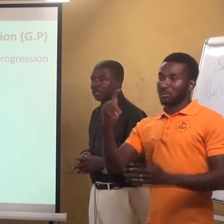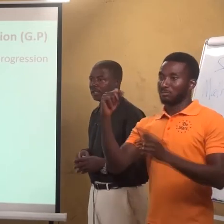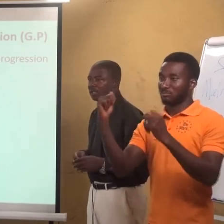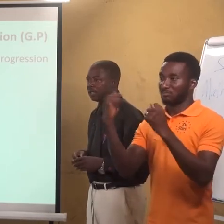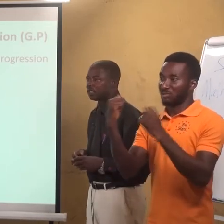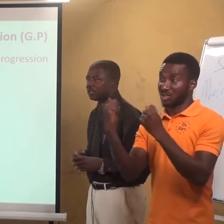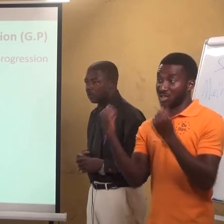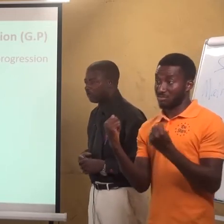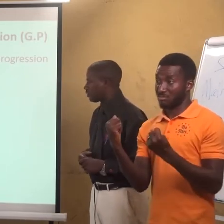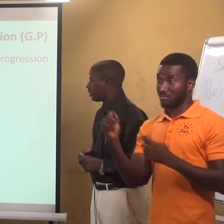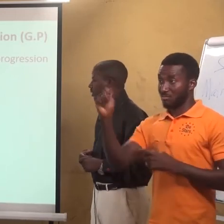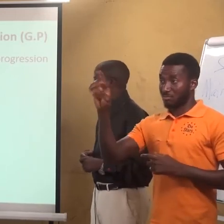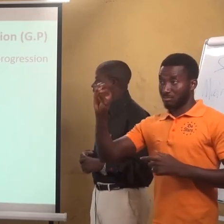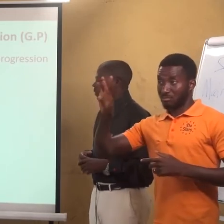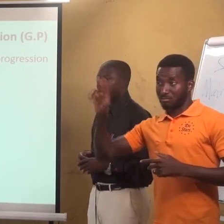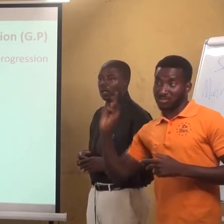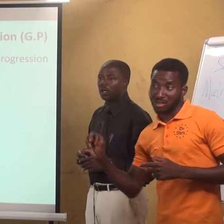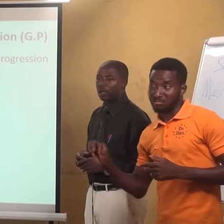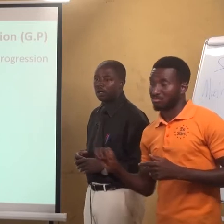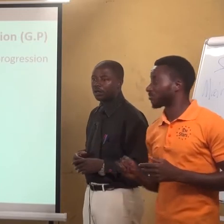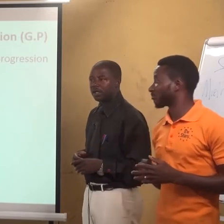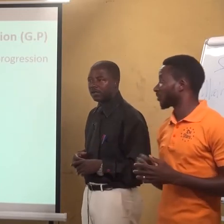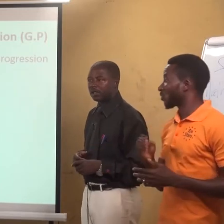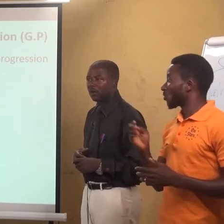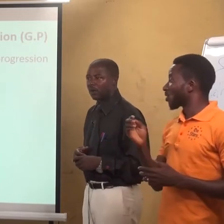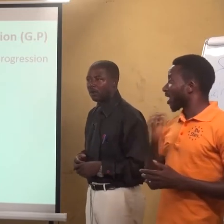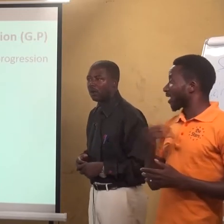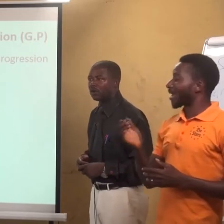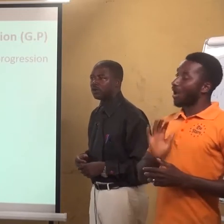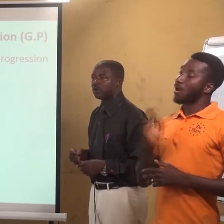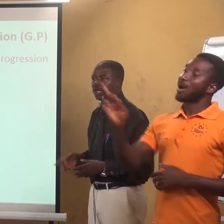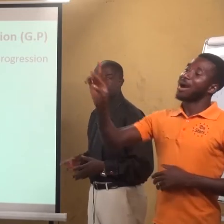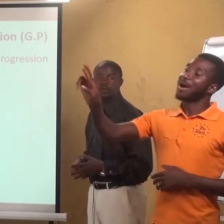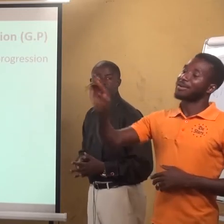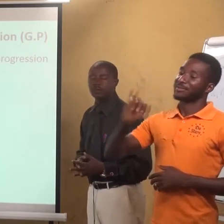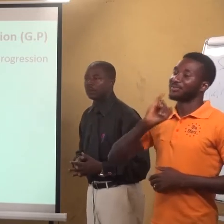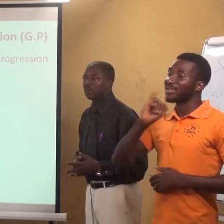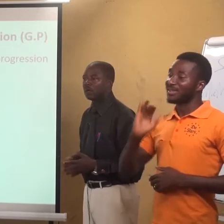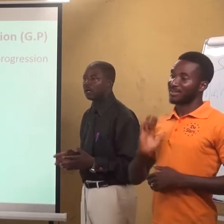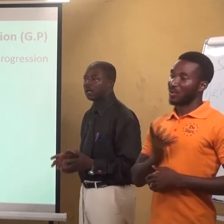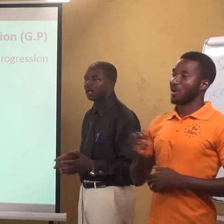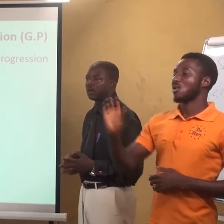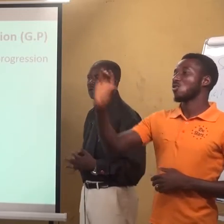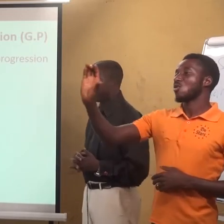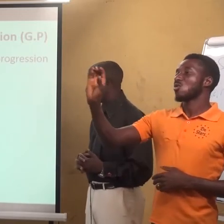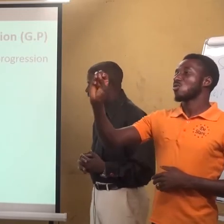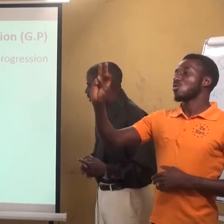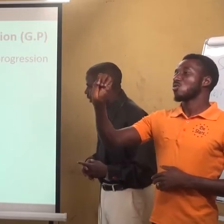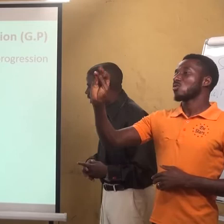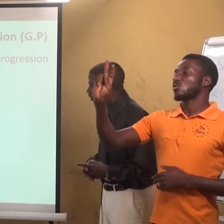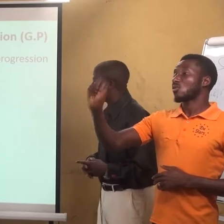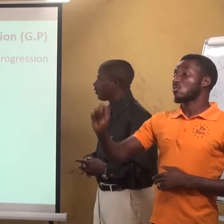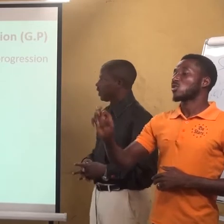like in the linear sequence, while R is our common ratio. Our R is